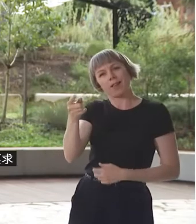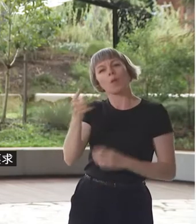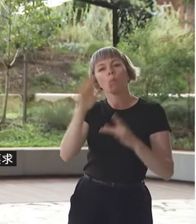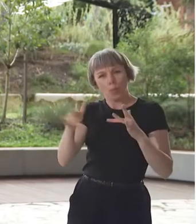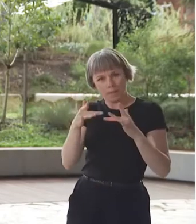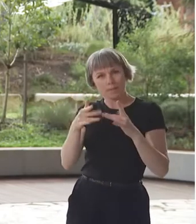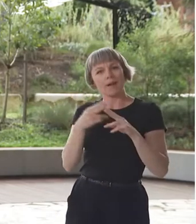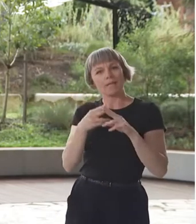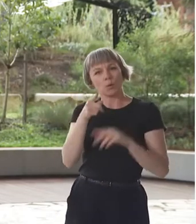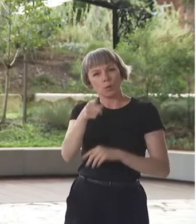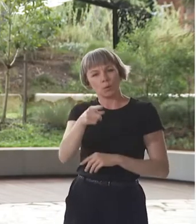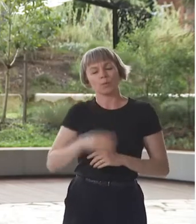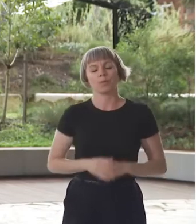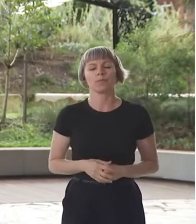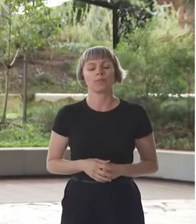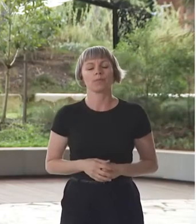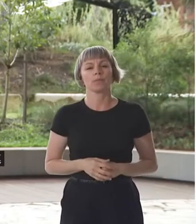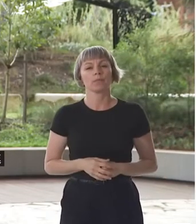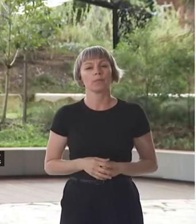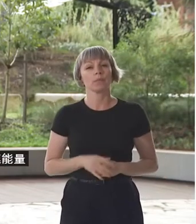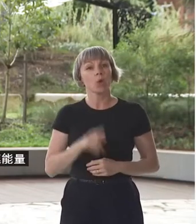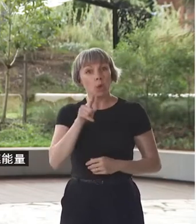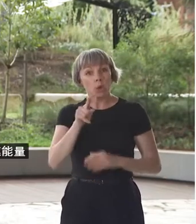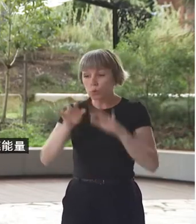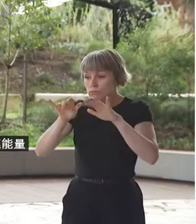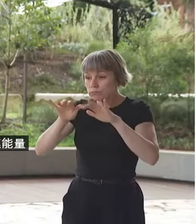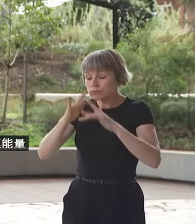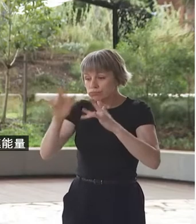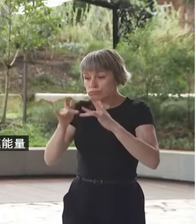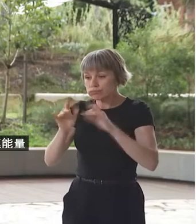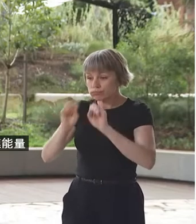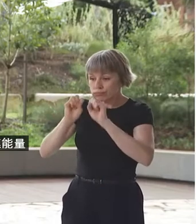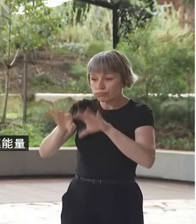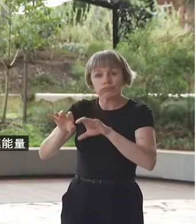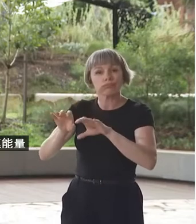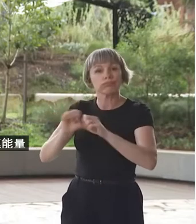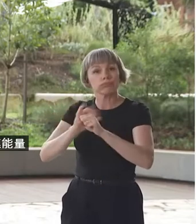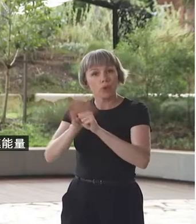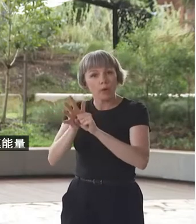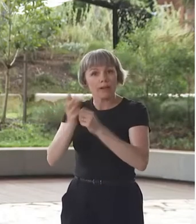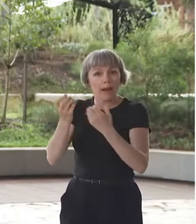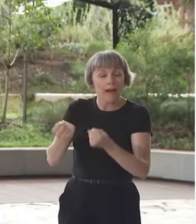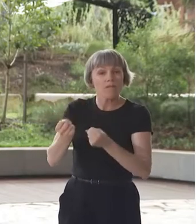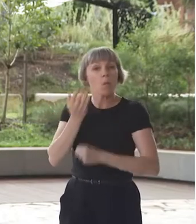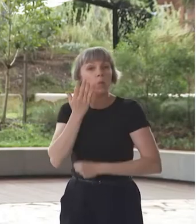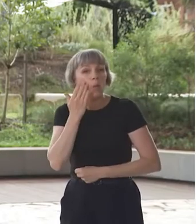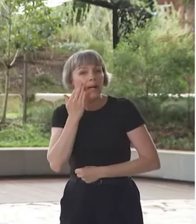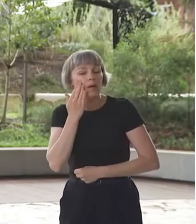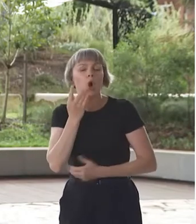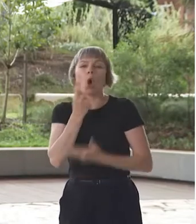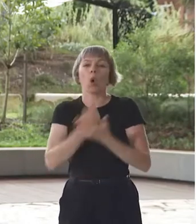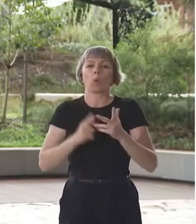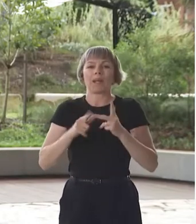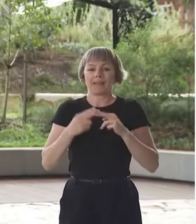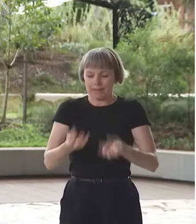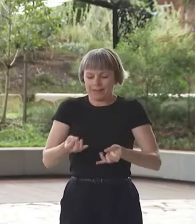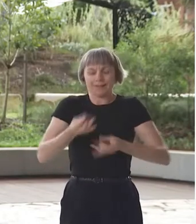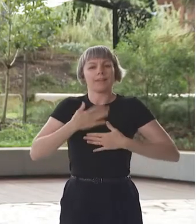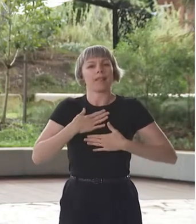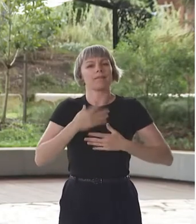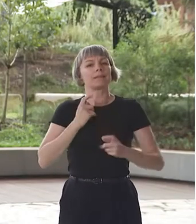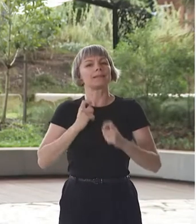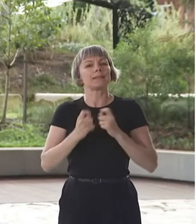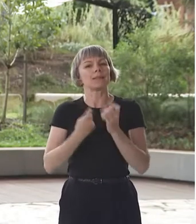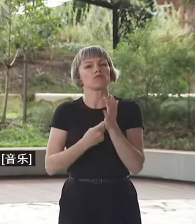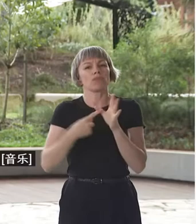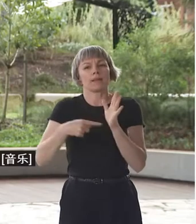to be recording that positive rapid antigen test. Right. That Hillsong video, and do you think it makes sense